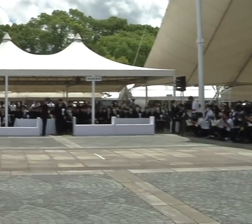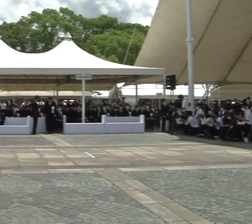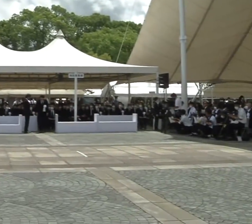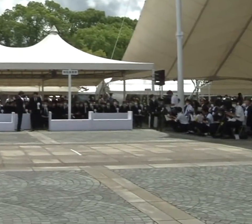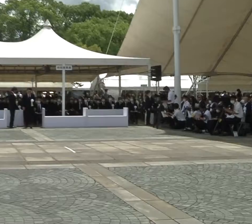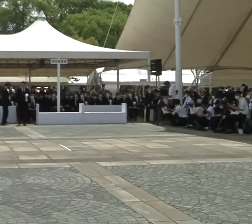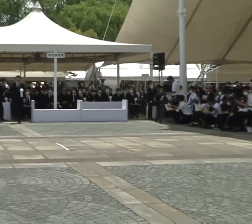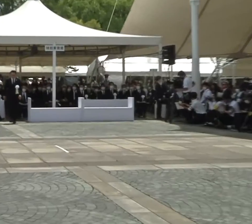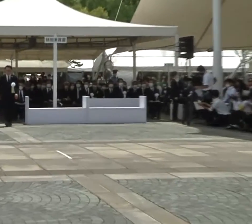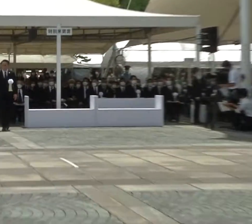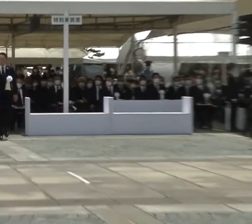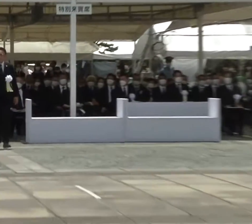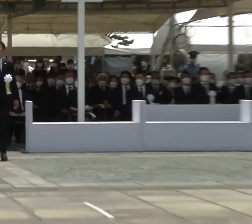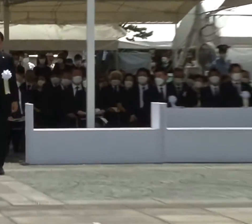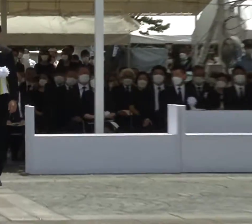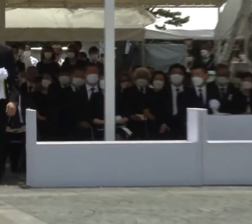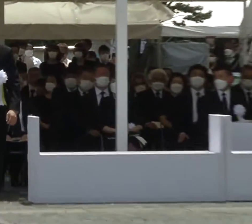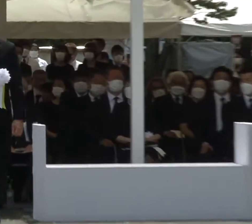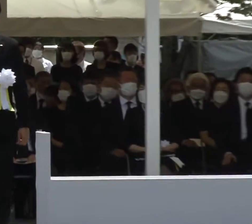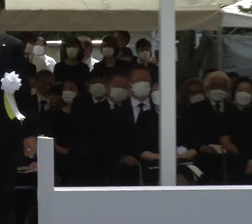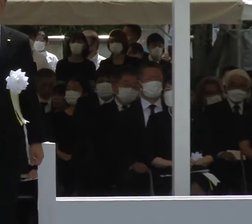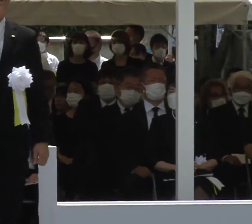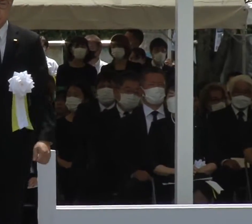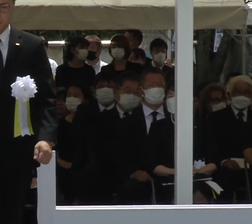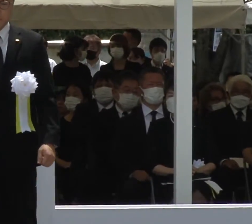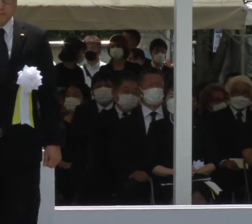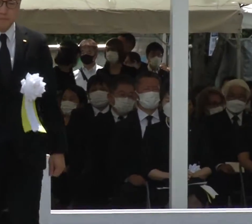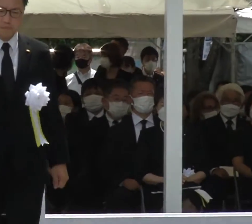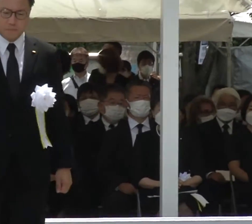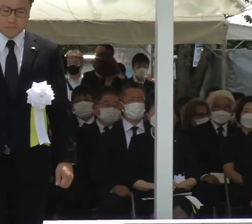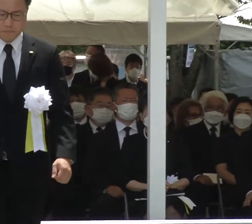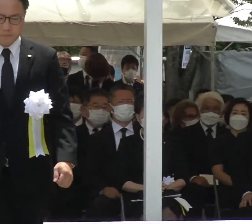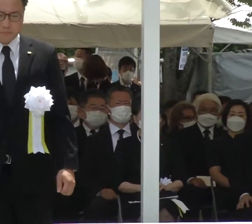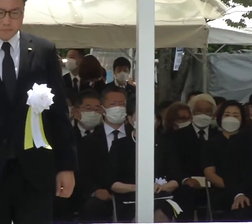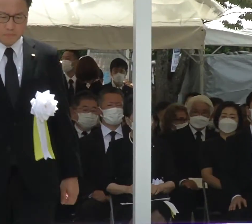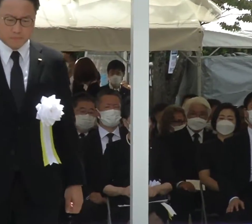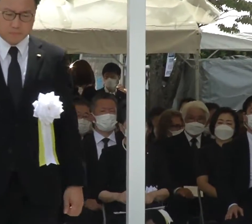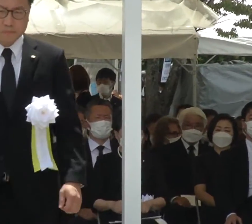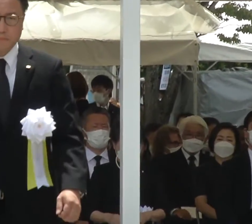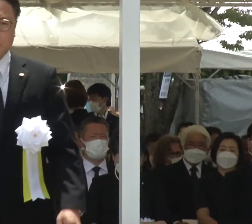Mr. Ōishi Kengo, Governor of Nagasaki Prefecture.